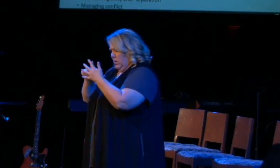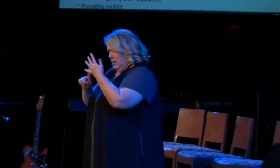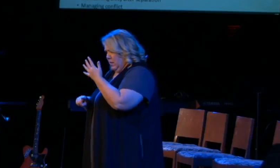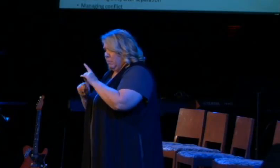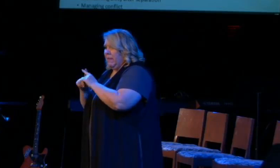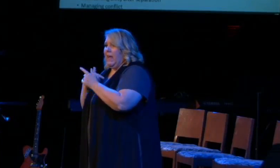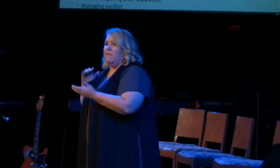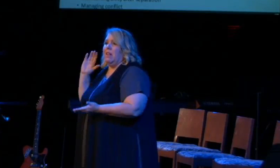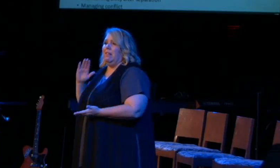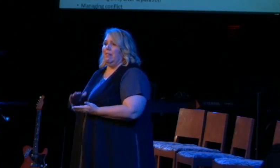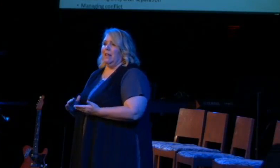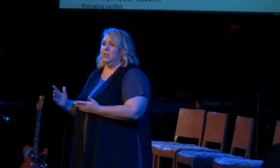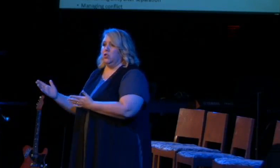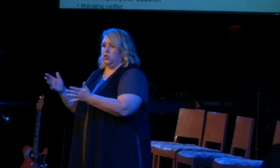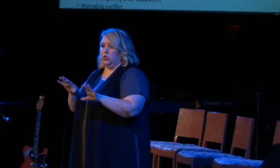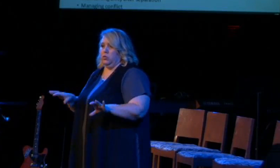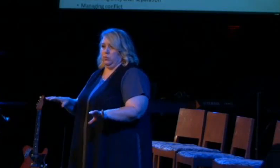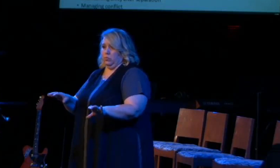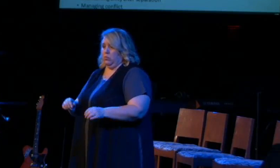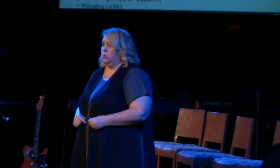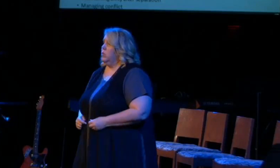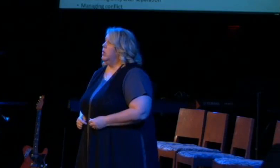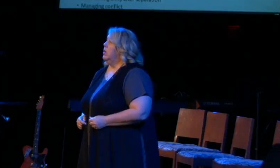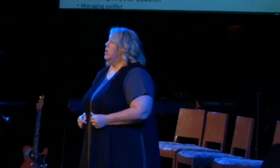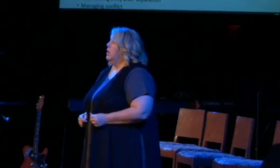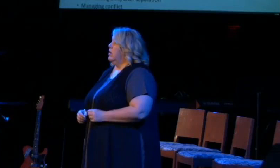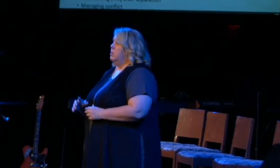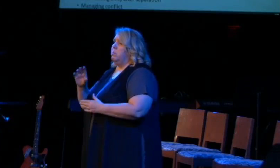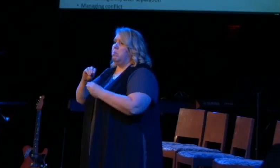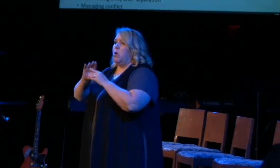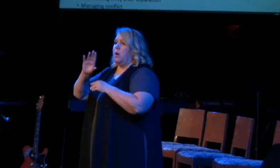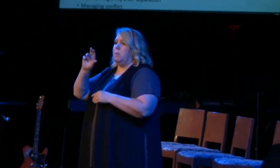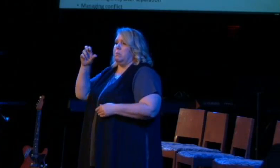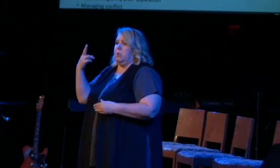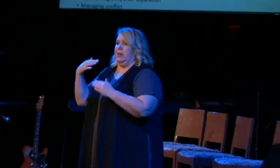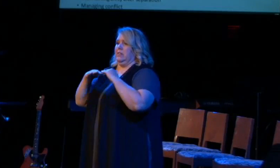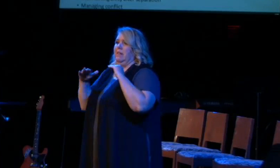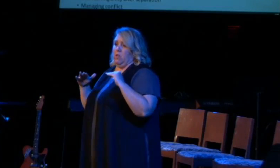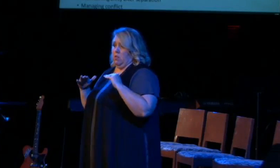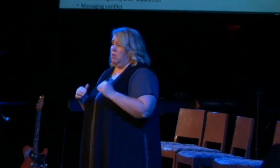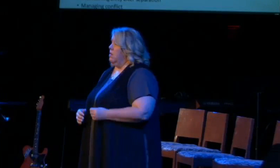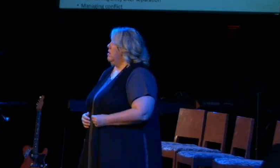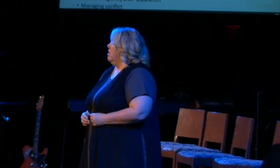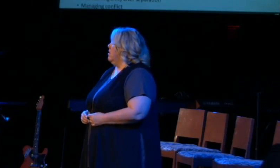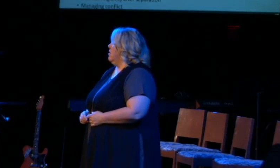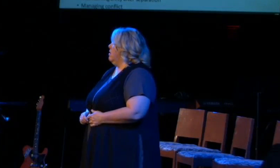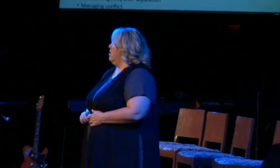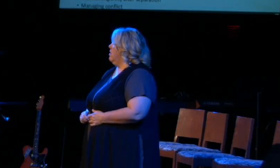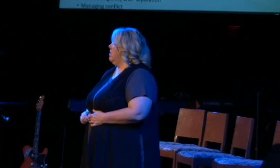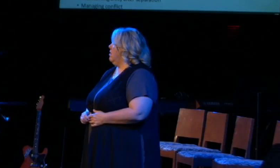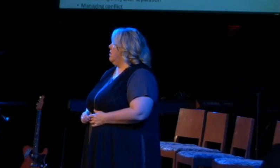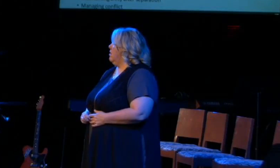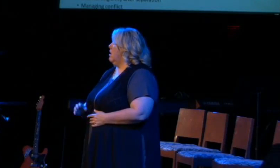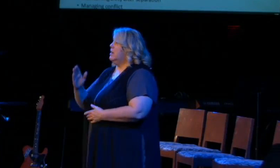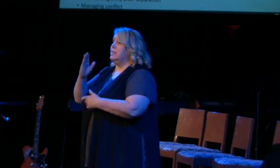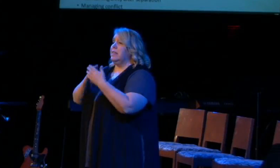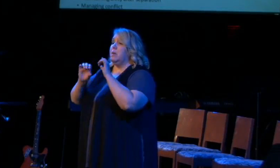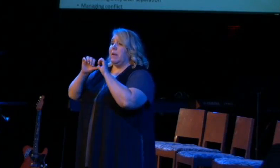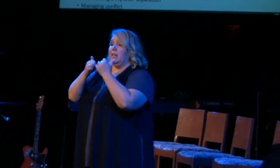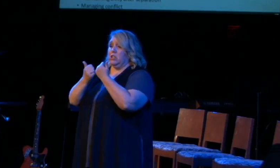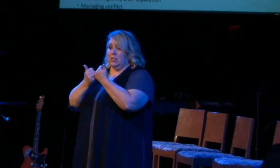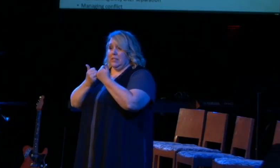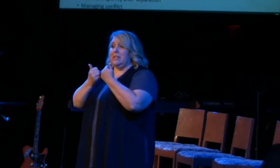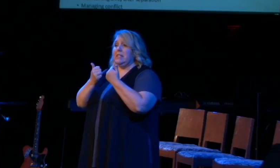because there'll be more that they do at a branch level, if you will. Some of our agencies would be held in